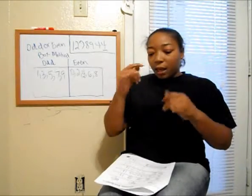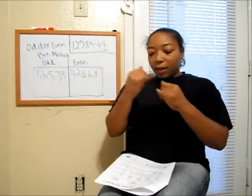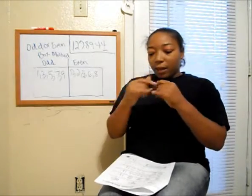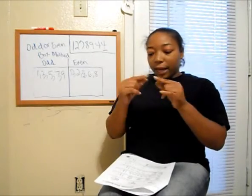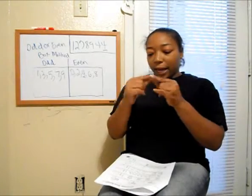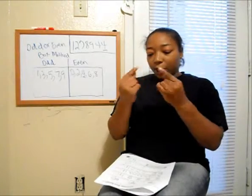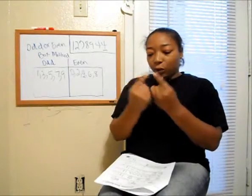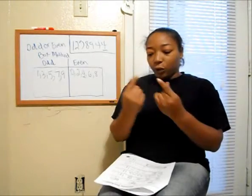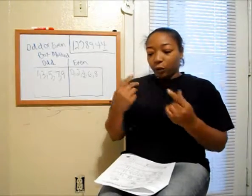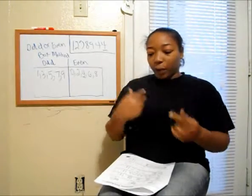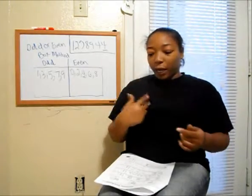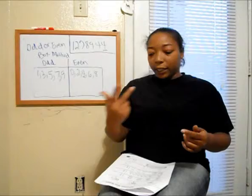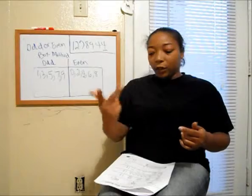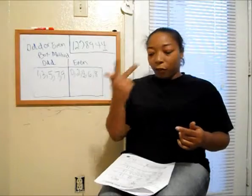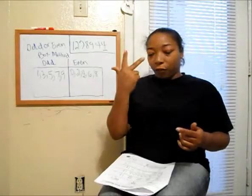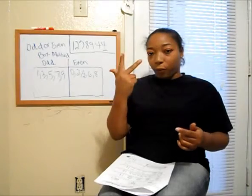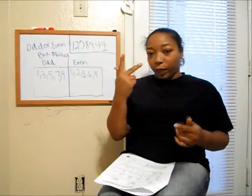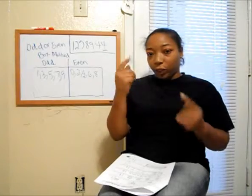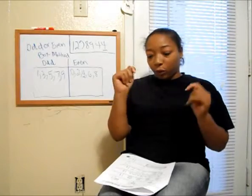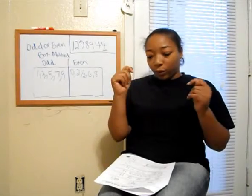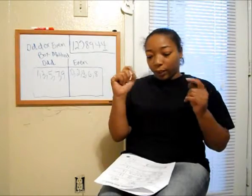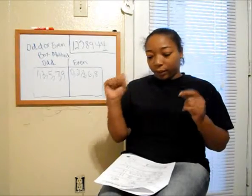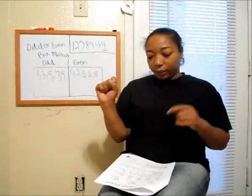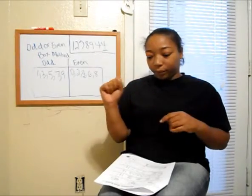The last group has 3 toys.